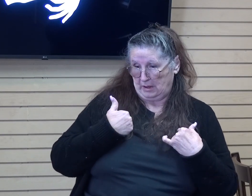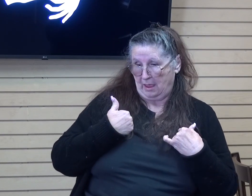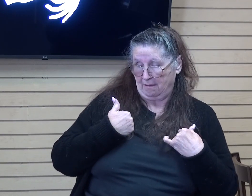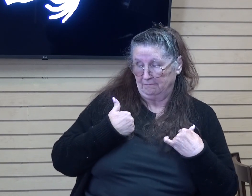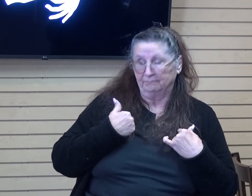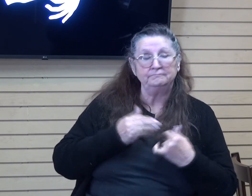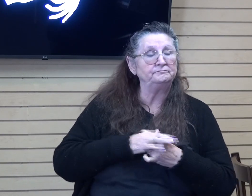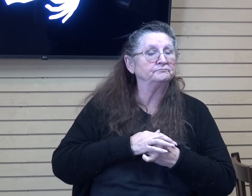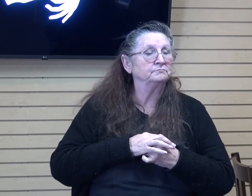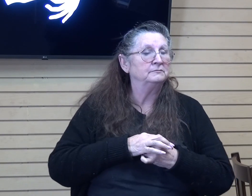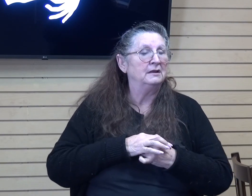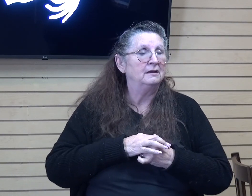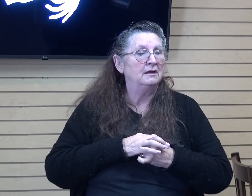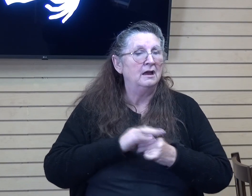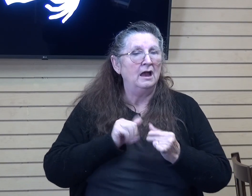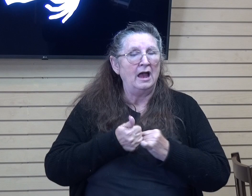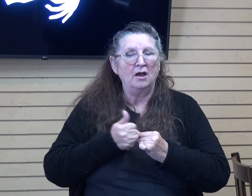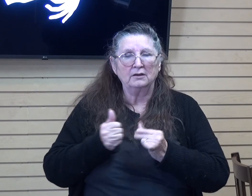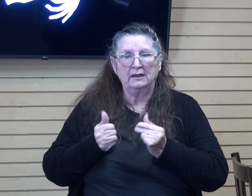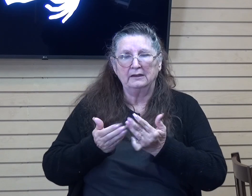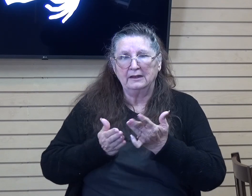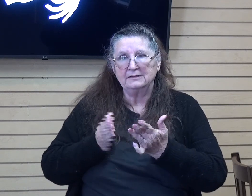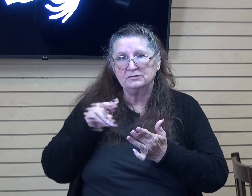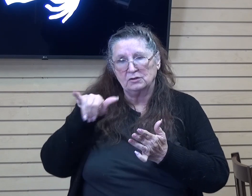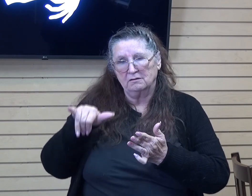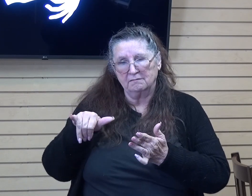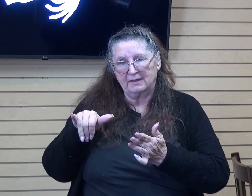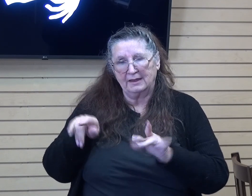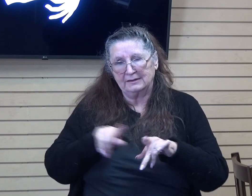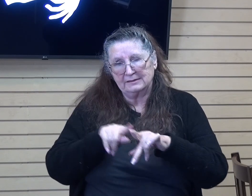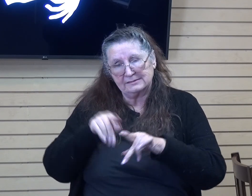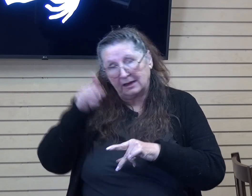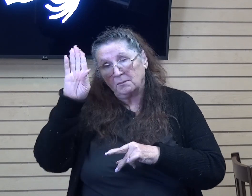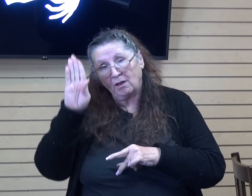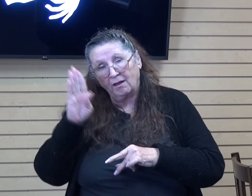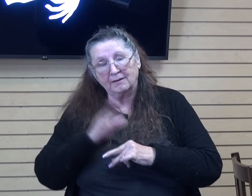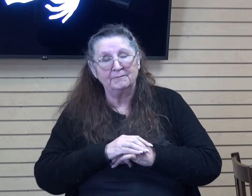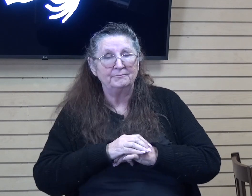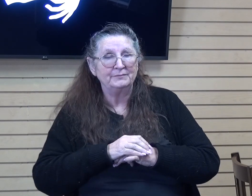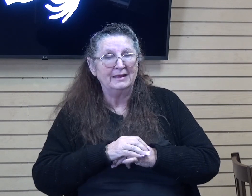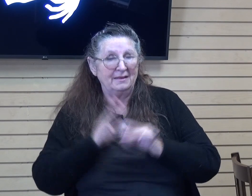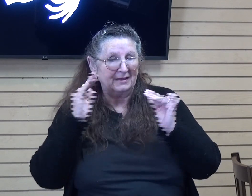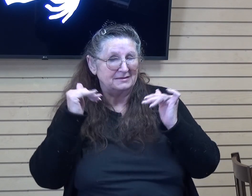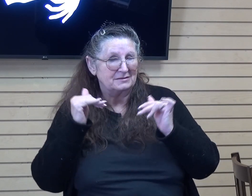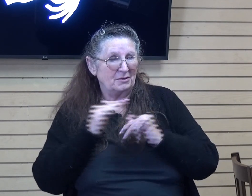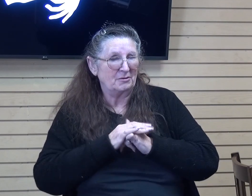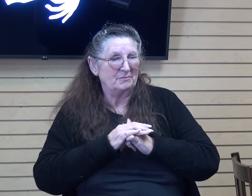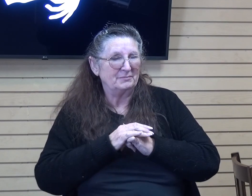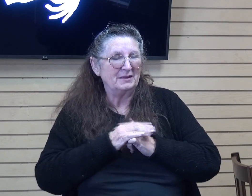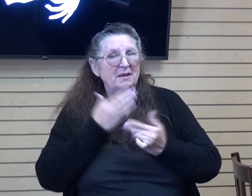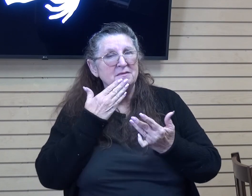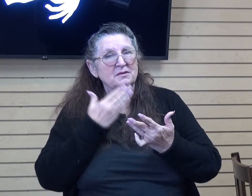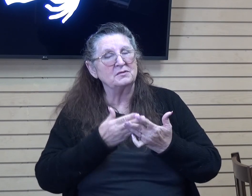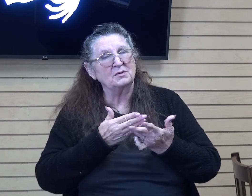And how can I serve him too, kind of is the hope. But that's exactly how I was saved, so that's really cool, and I'm sure many